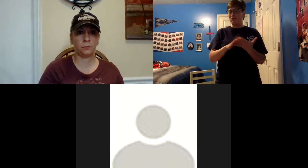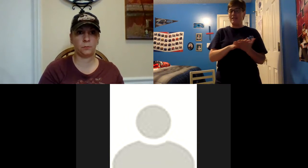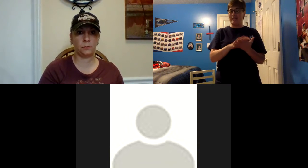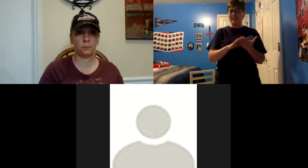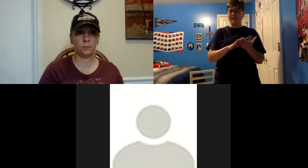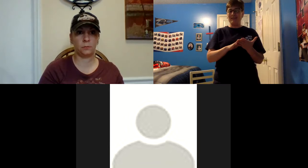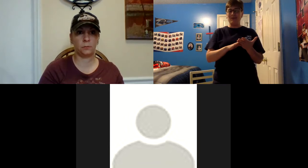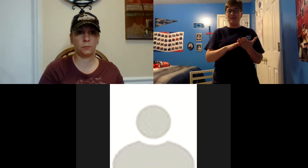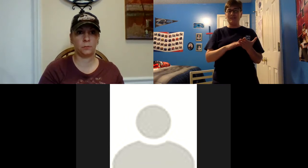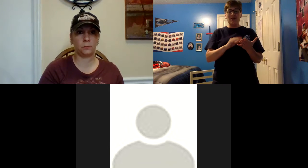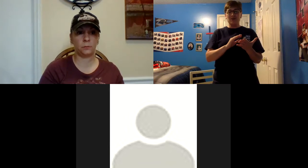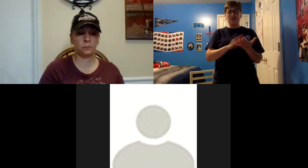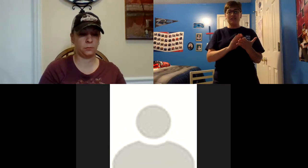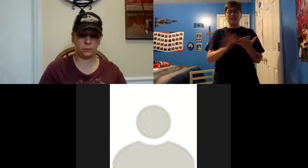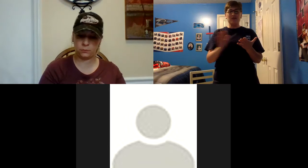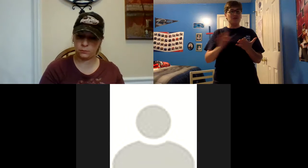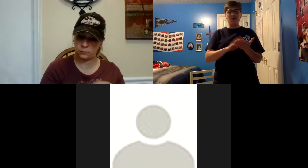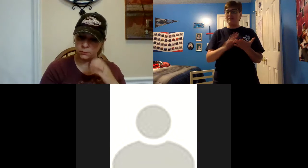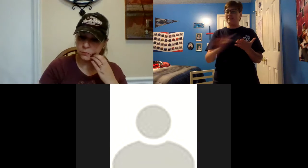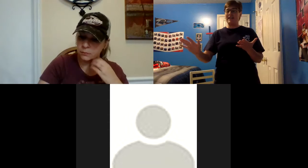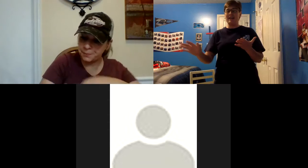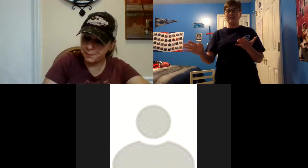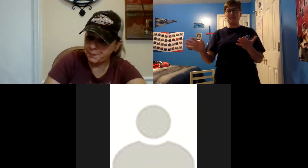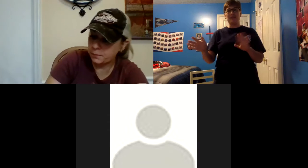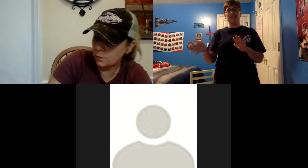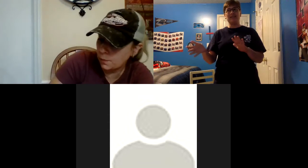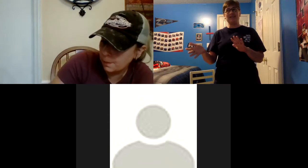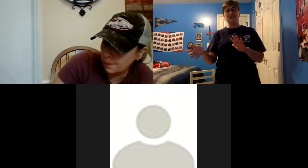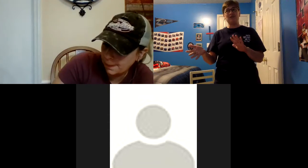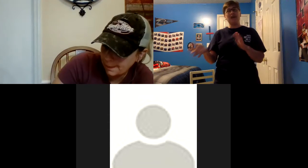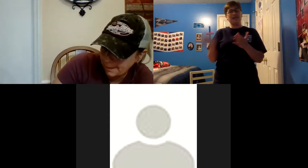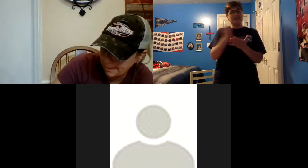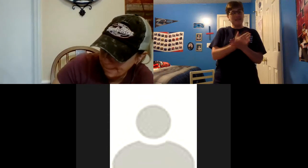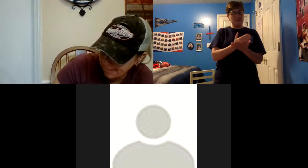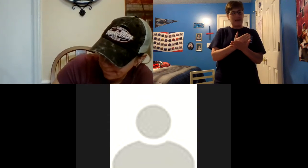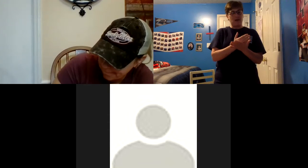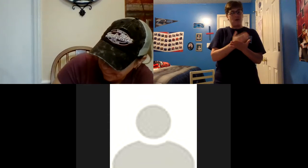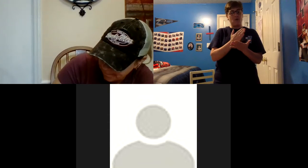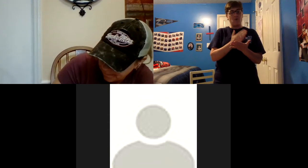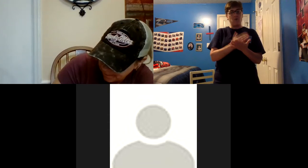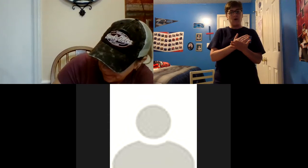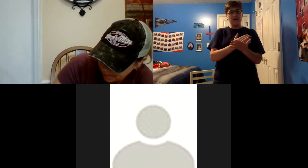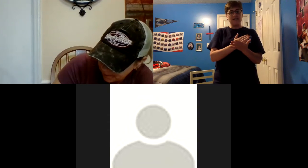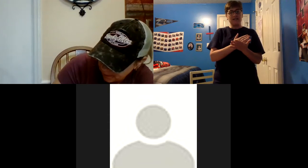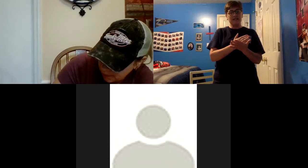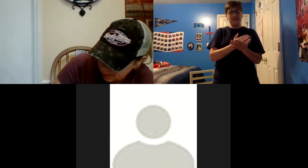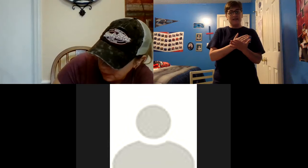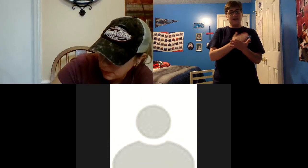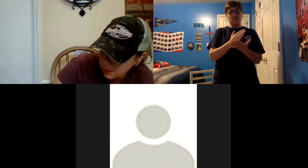little tricky. You know, you can sit here and do all these signs, but then you got to think about